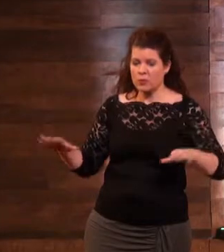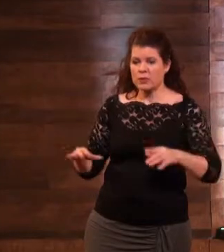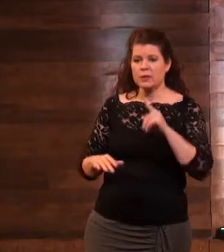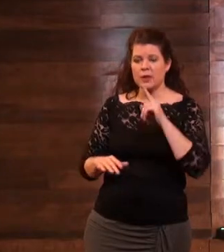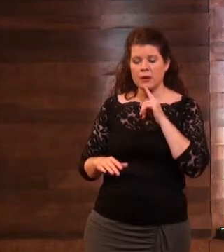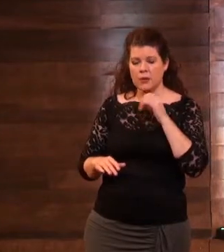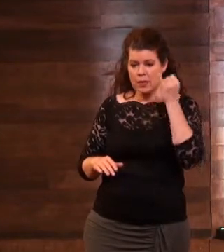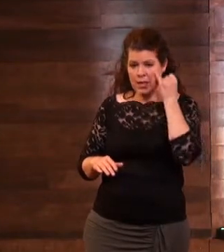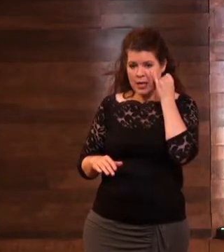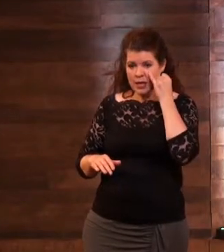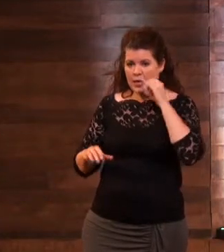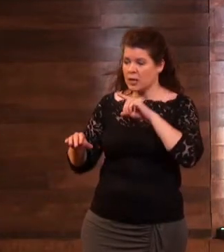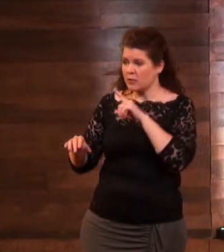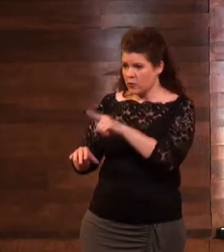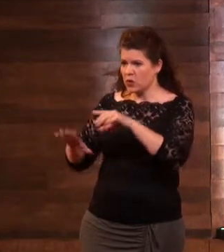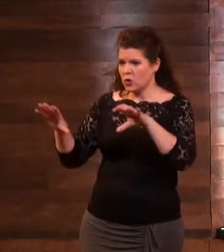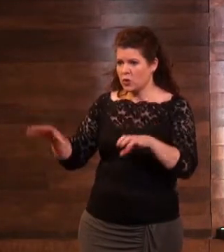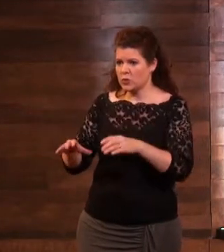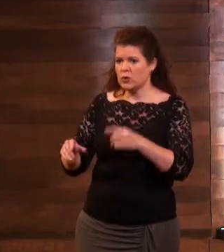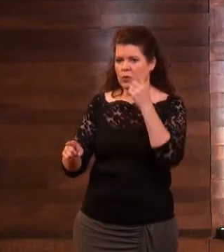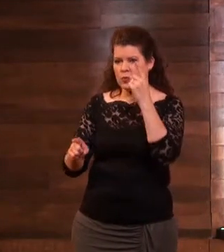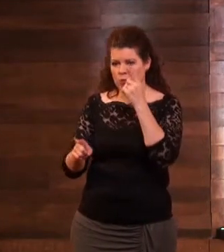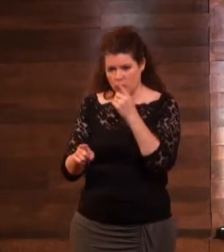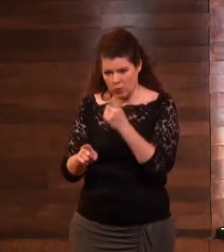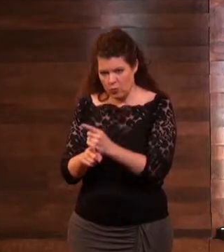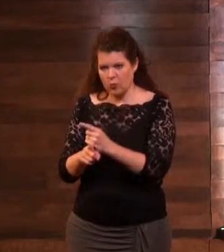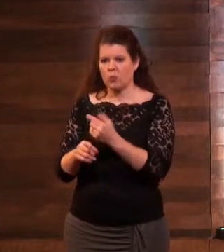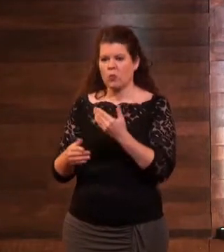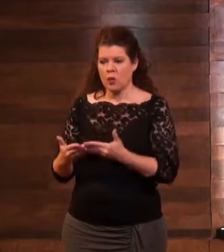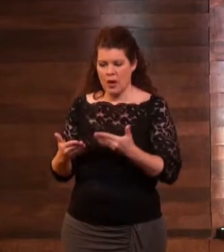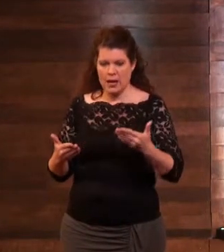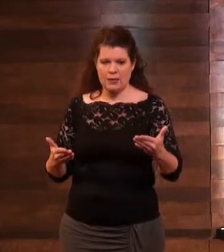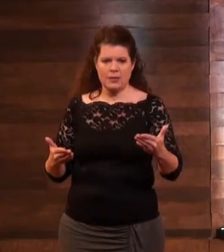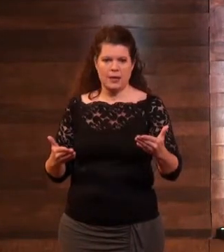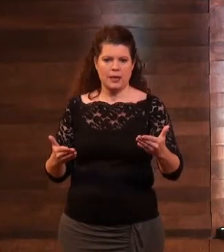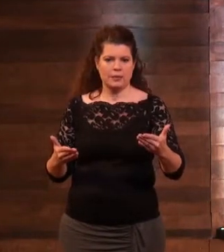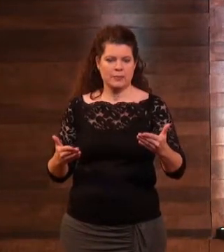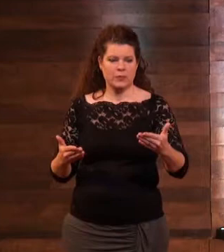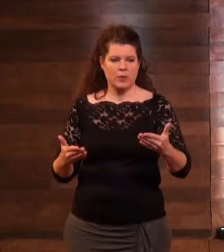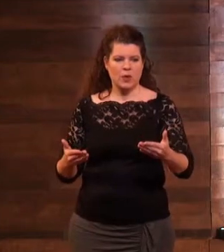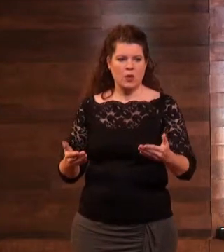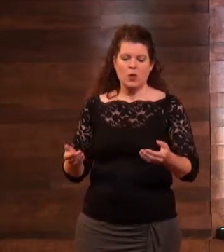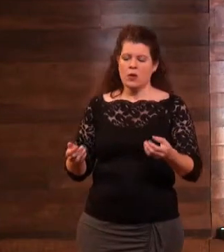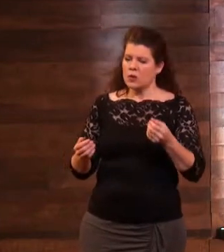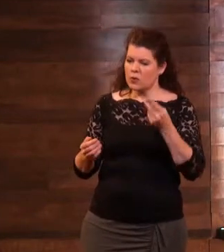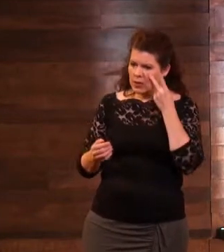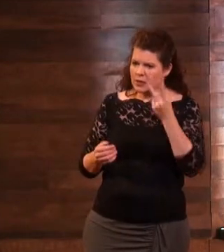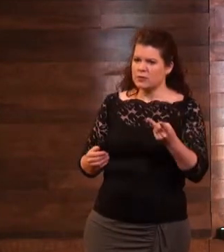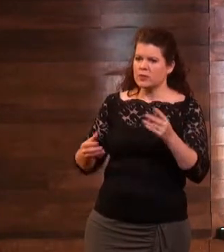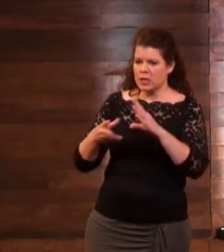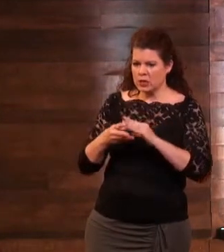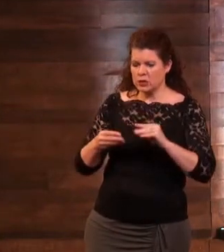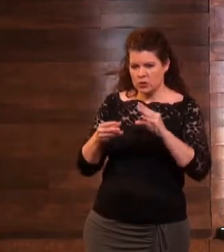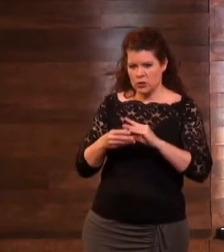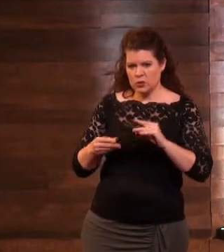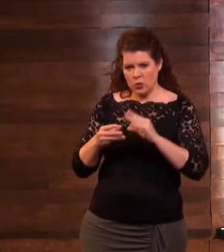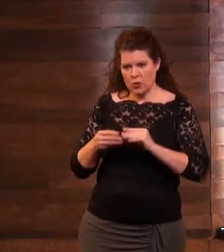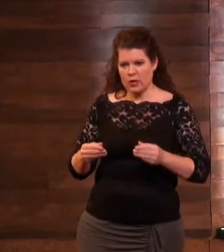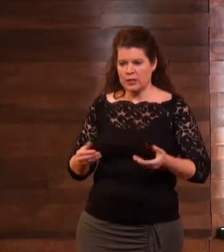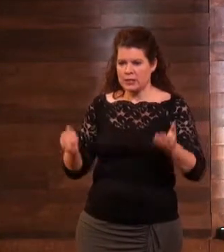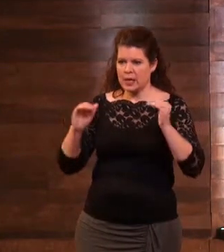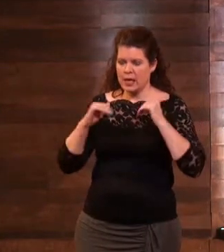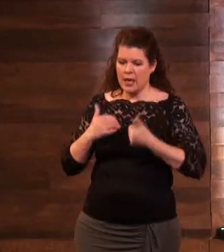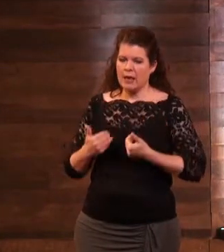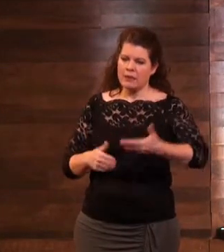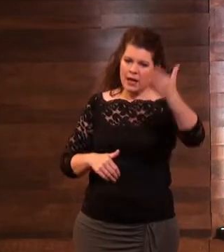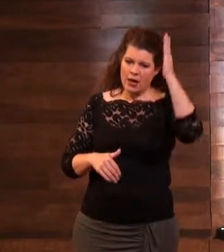right thing? The Bible's full of stories where God showed up in amazing ways when a man or a woman stood their ground and said, "No, I will